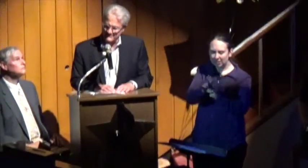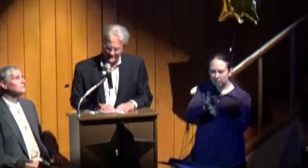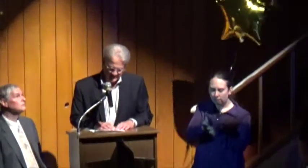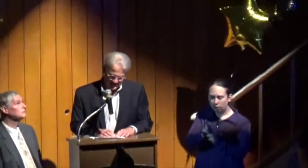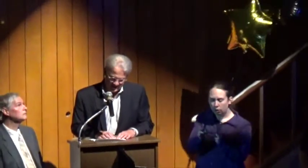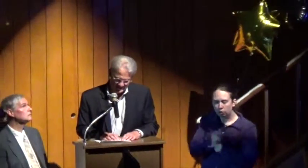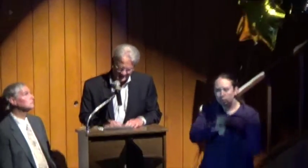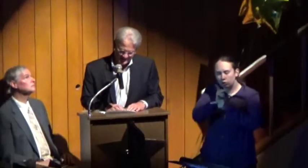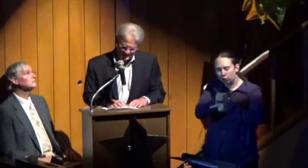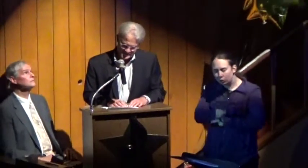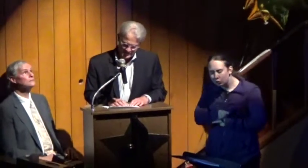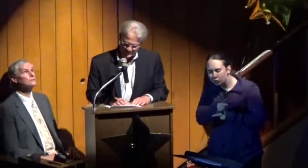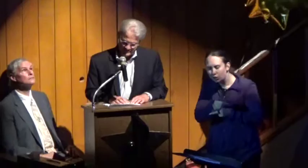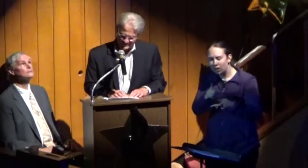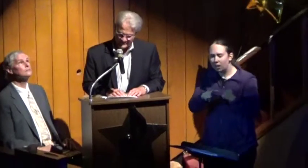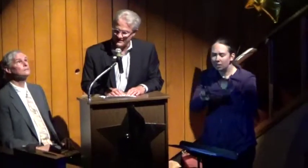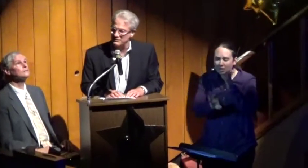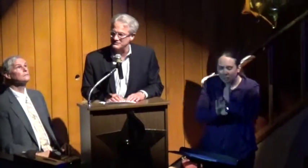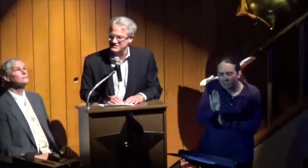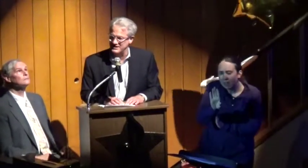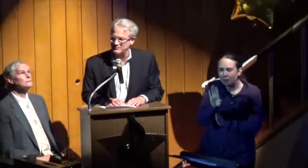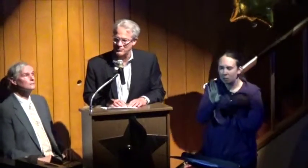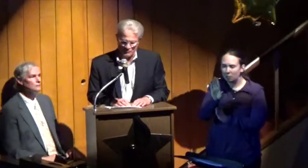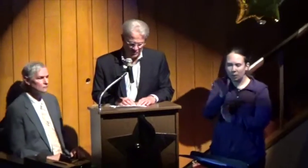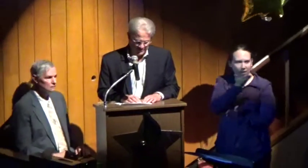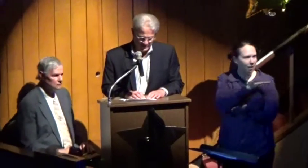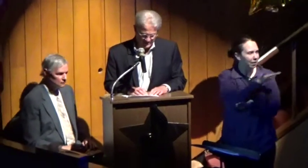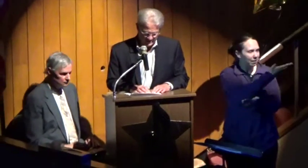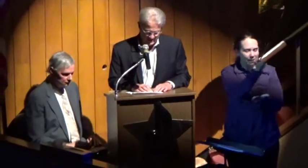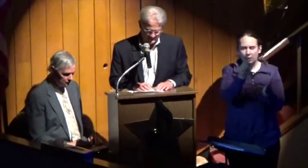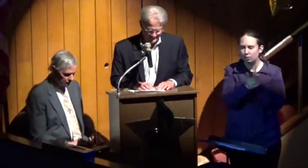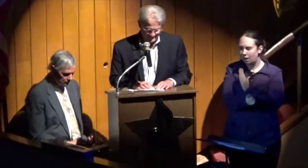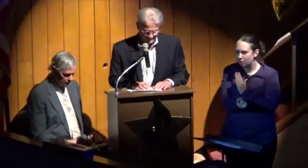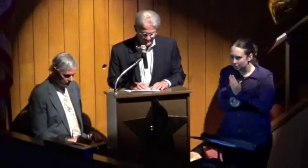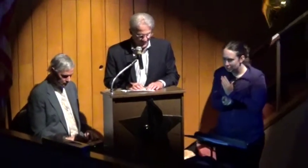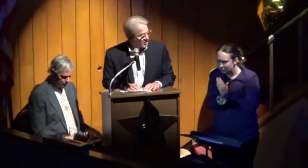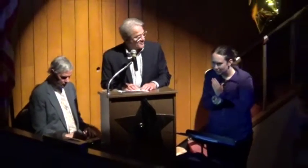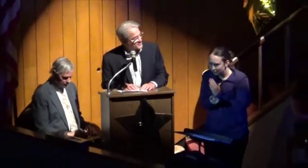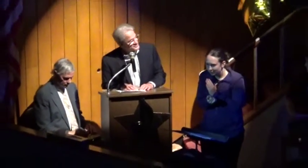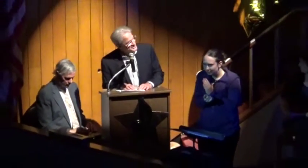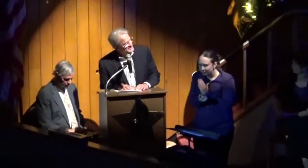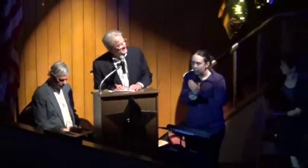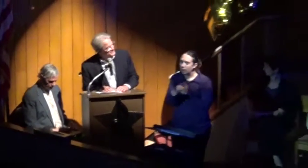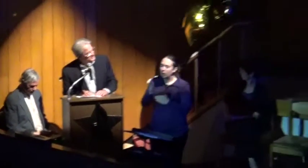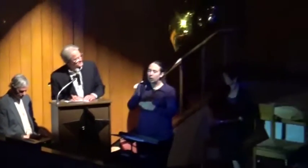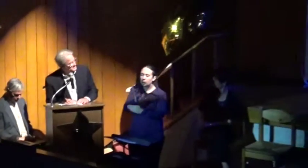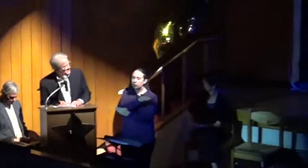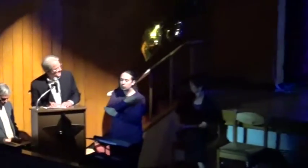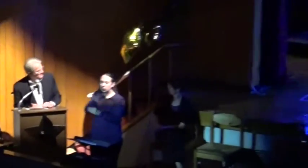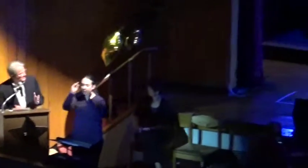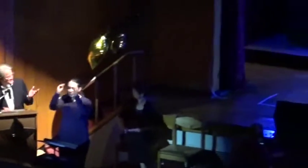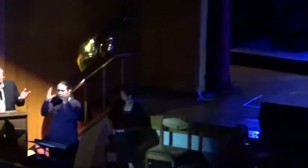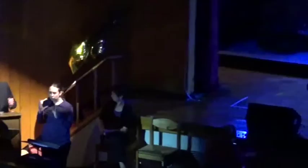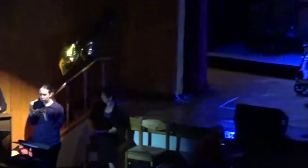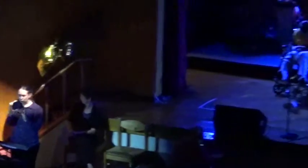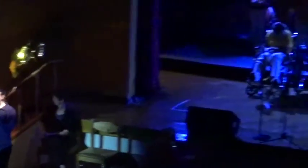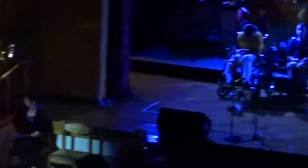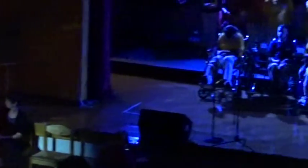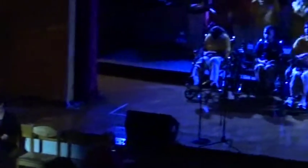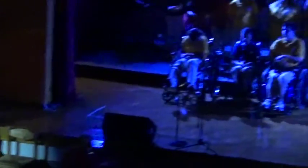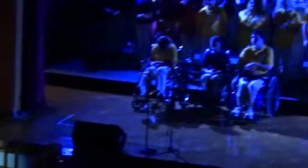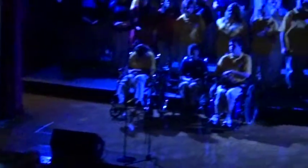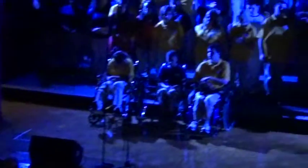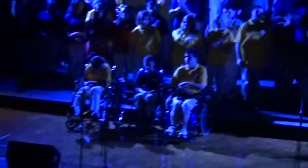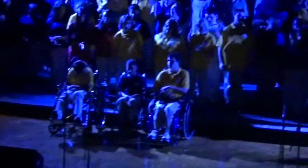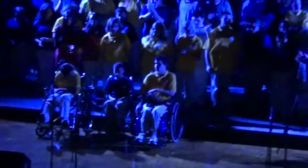develop the talents of the students that you have seen perform here tonight, our music teachers and music